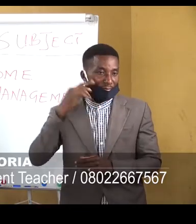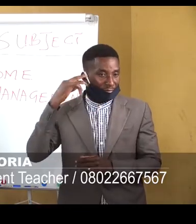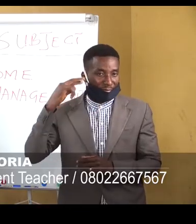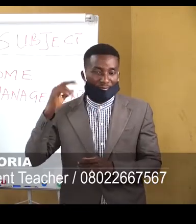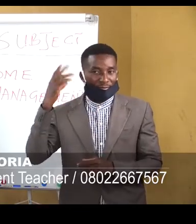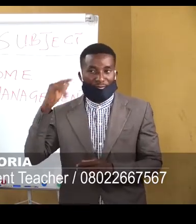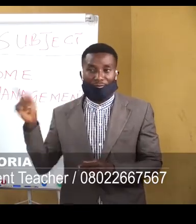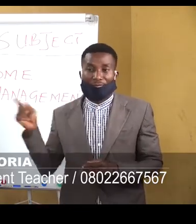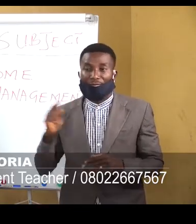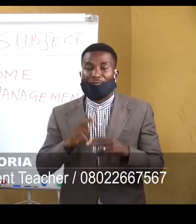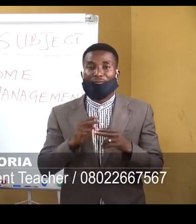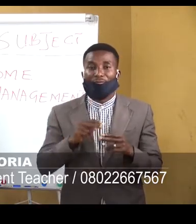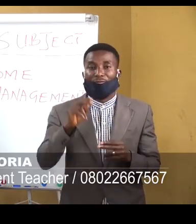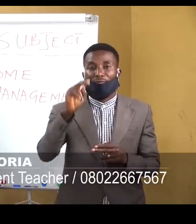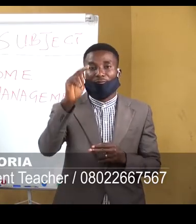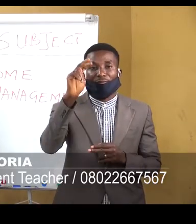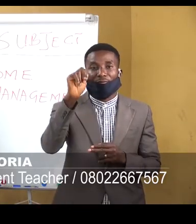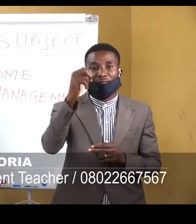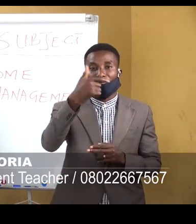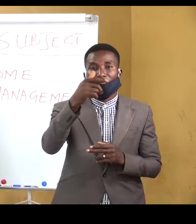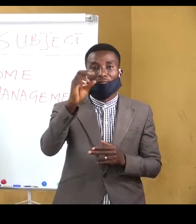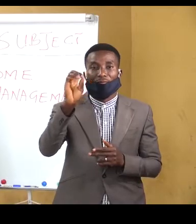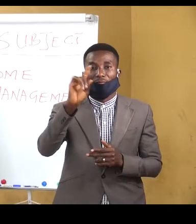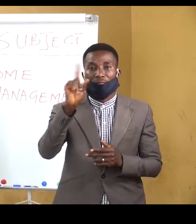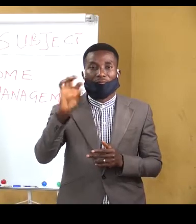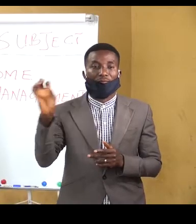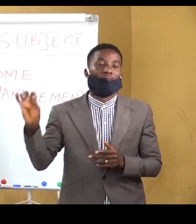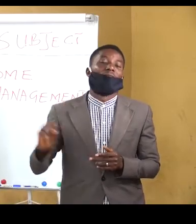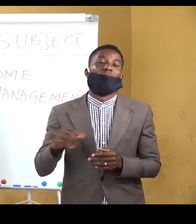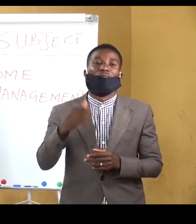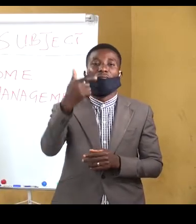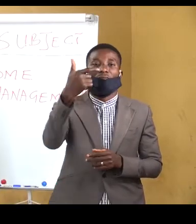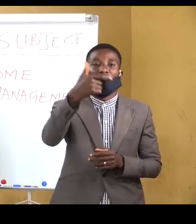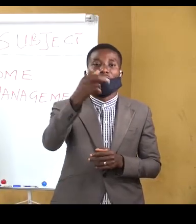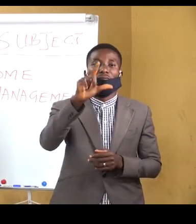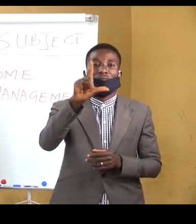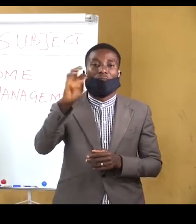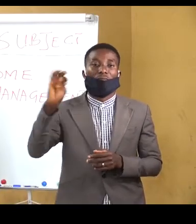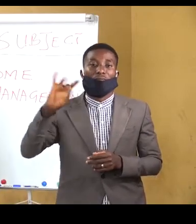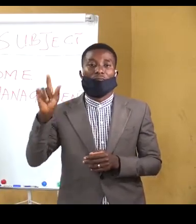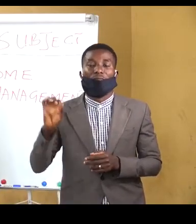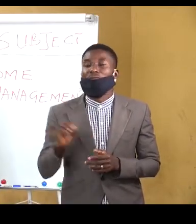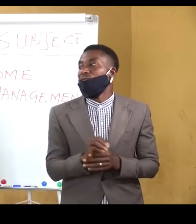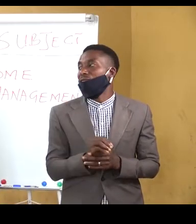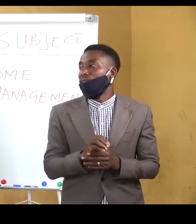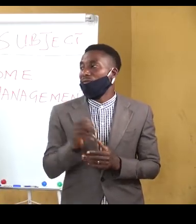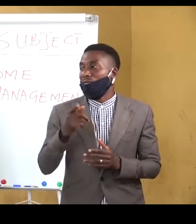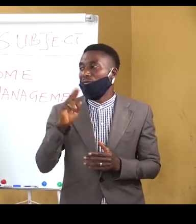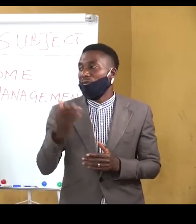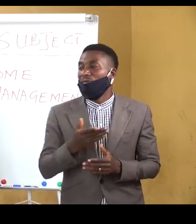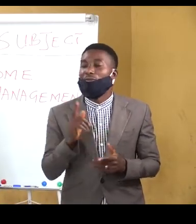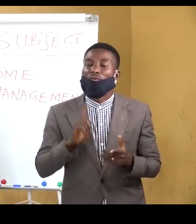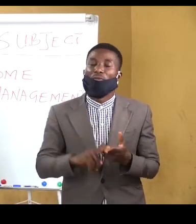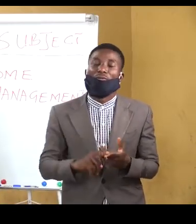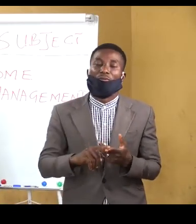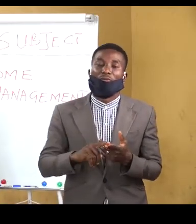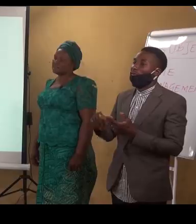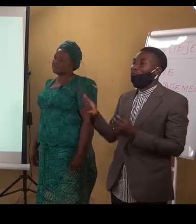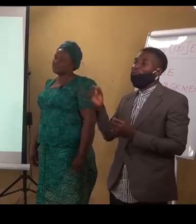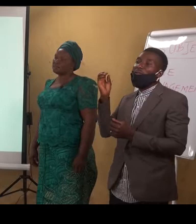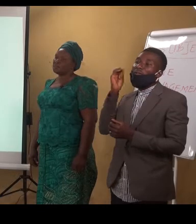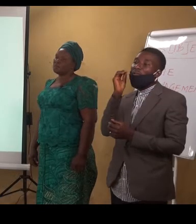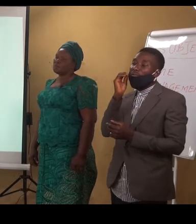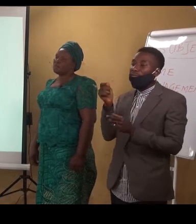My name is Obangozi Gloria. You are welcome to another segment of home management